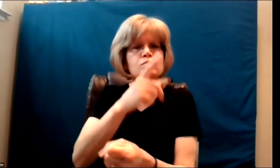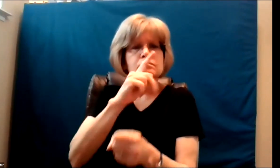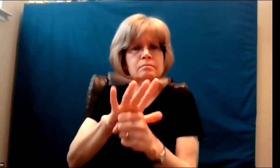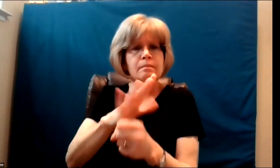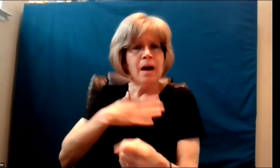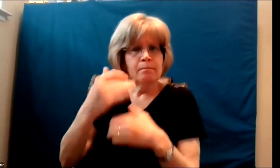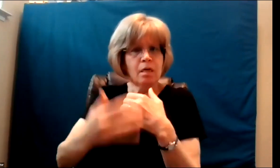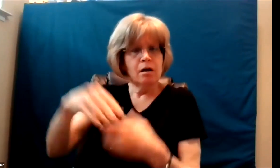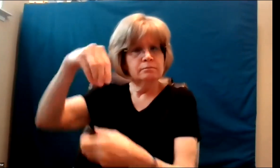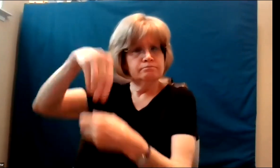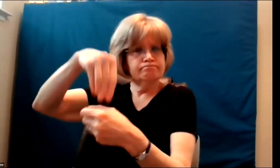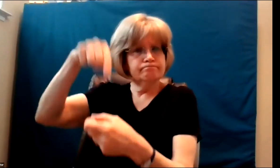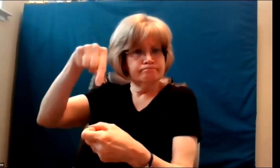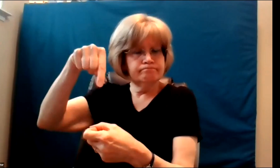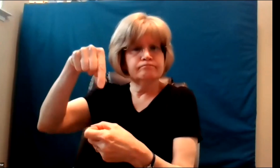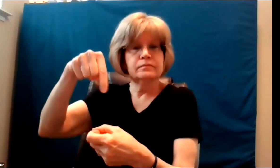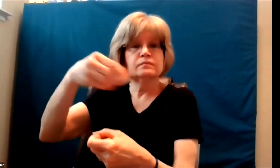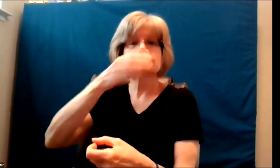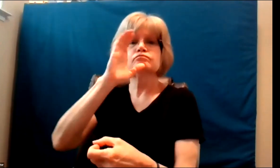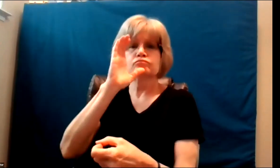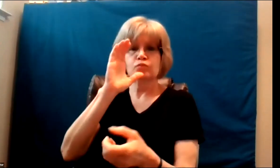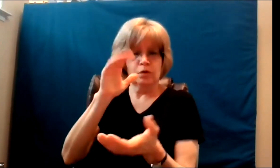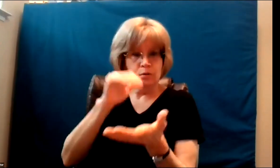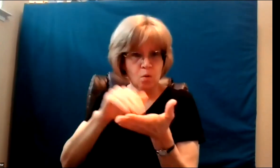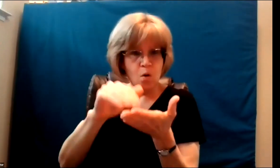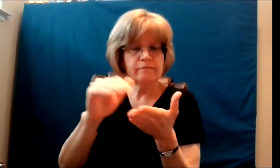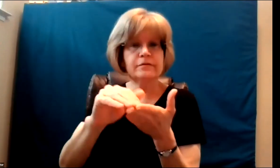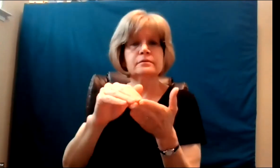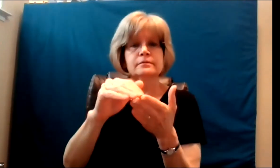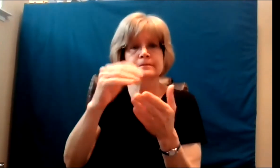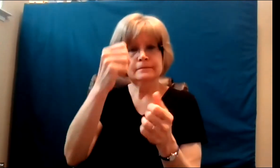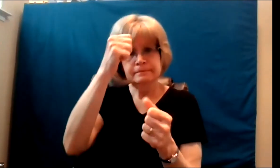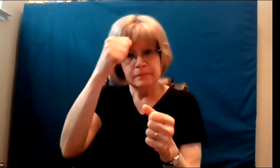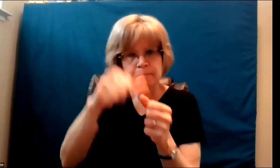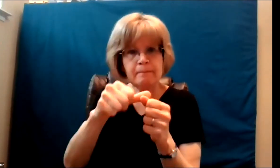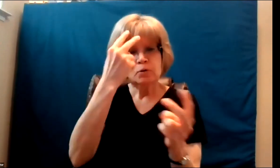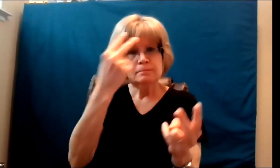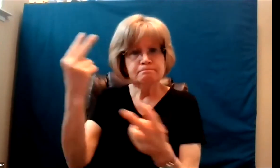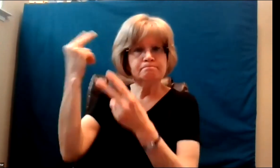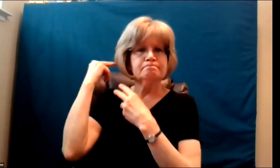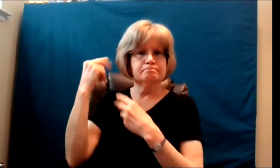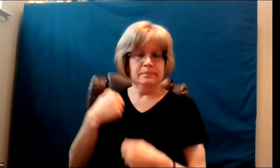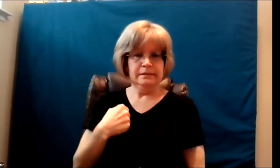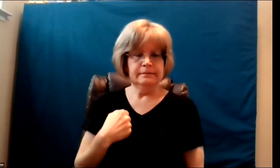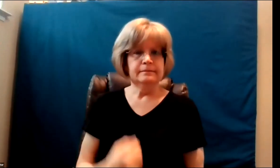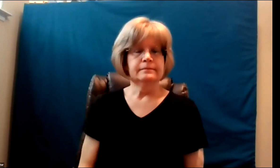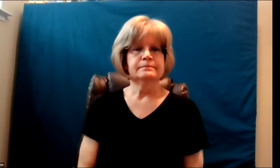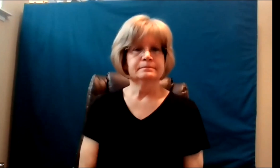blood. Do this as often as you drink it, in remembrance of me.